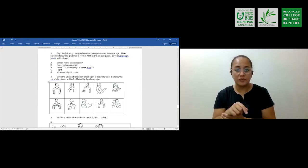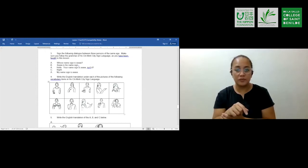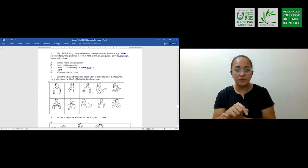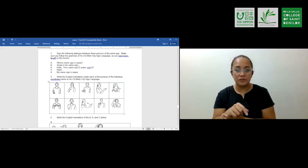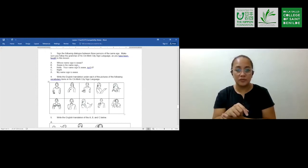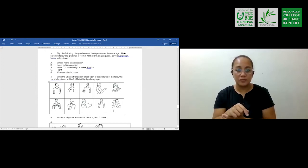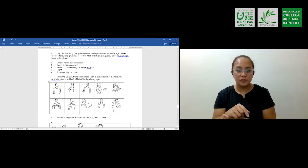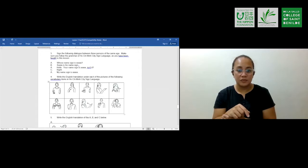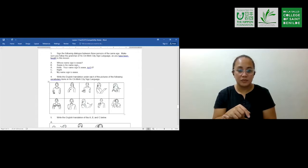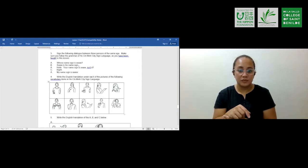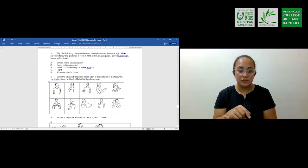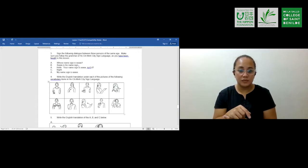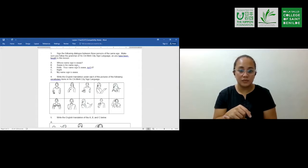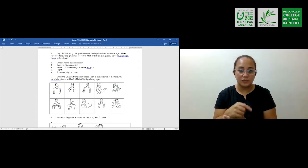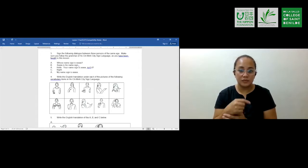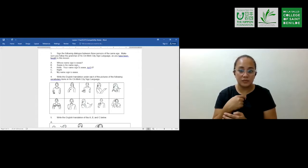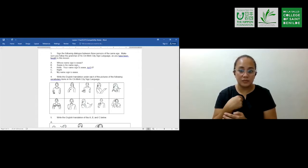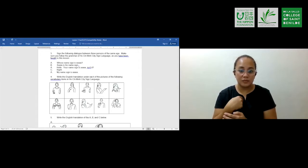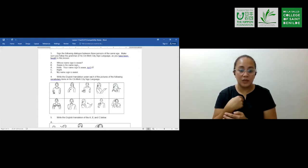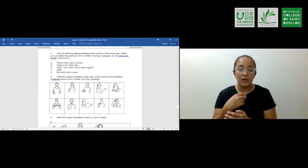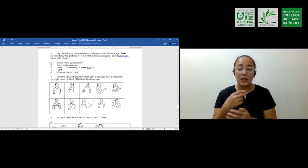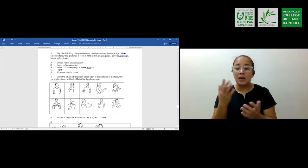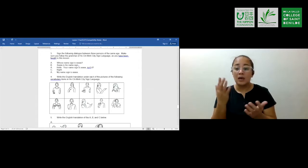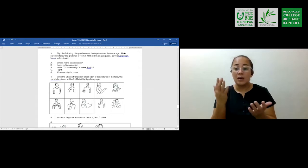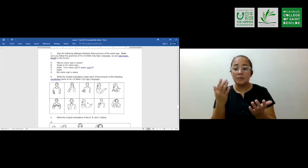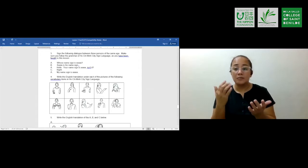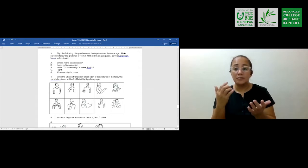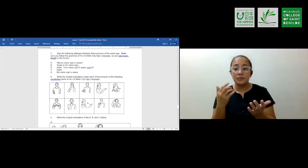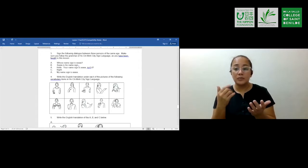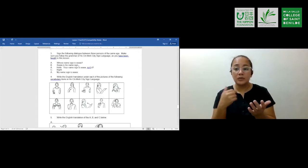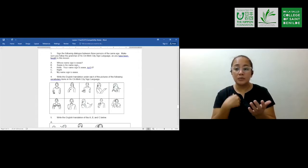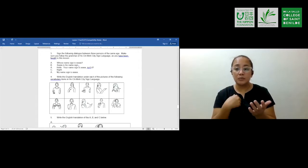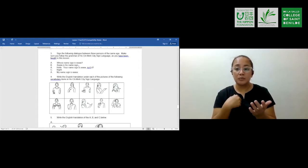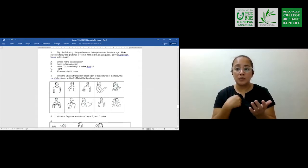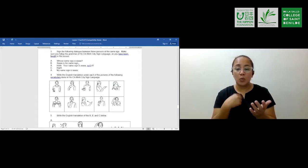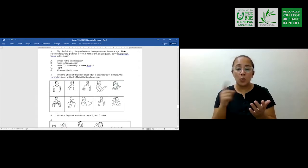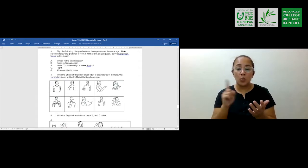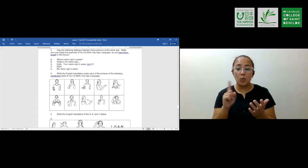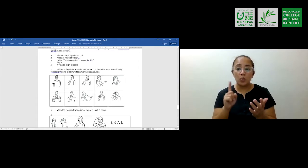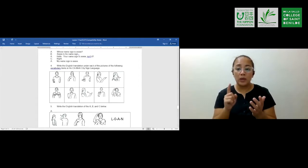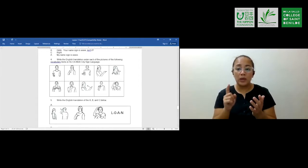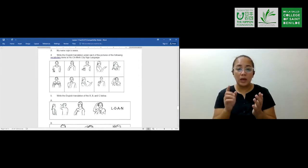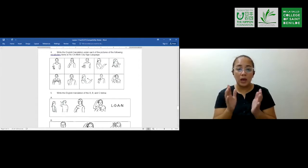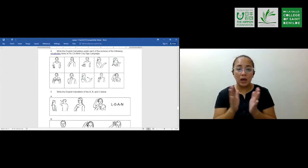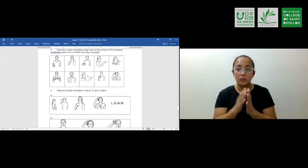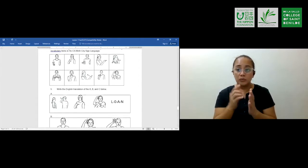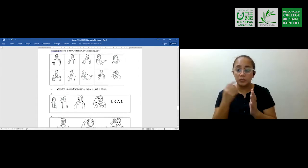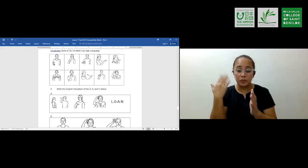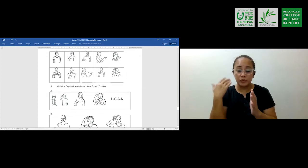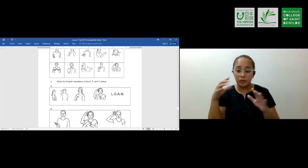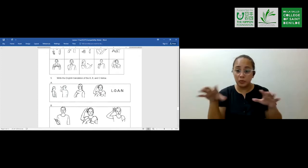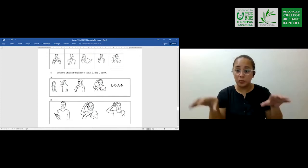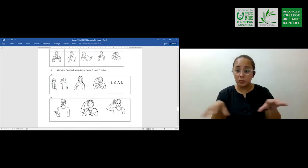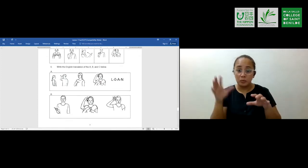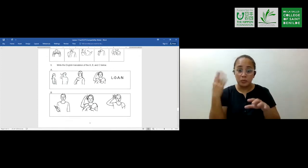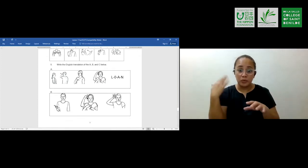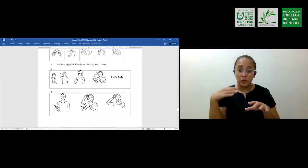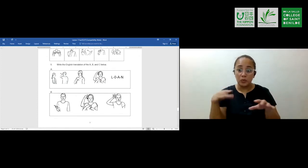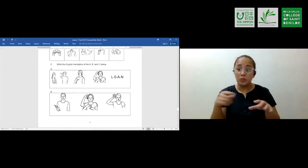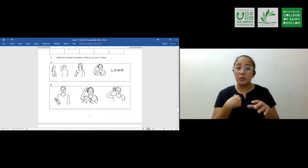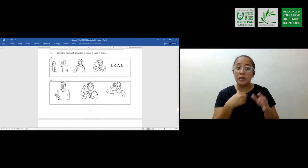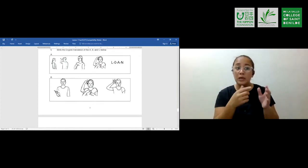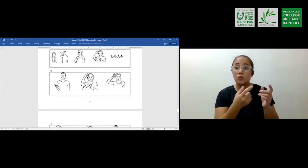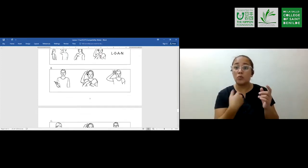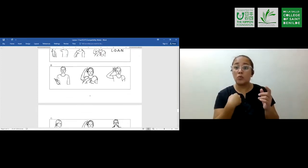I ask you. So what we've asked the people who've been working on this to do is